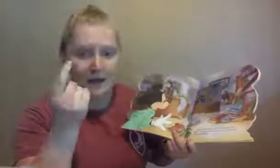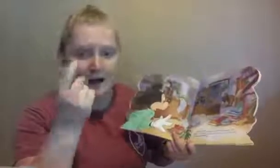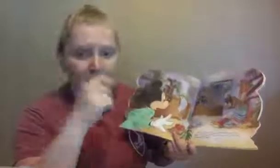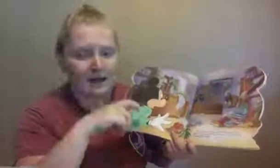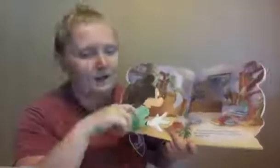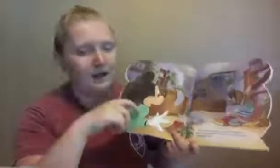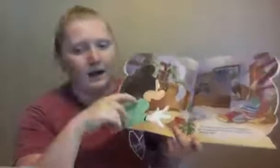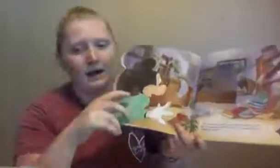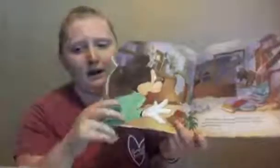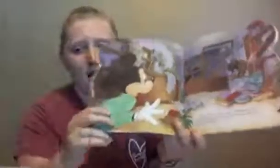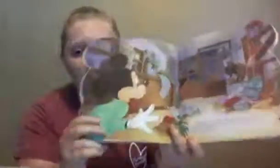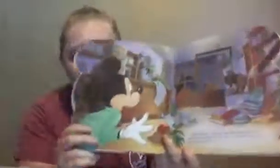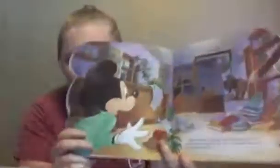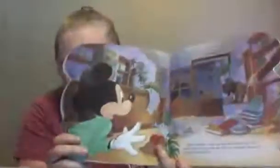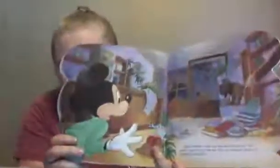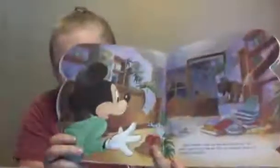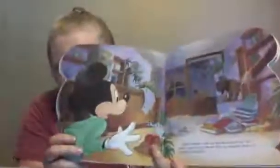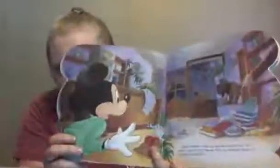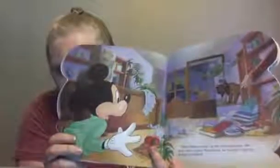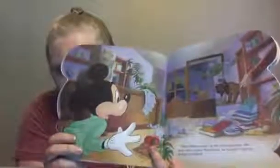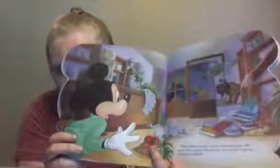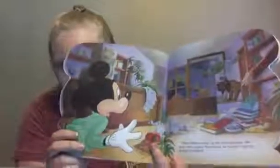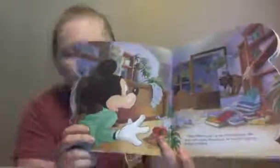puppy anywhere. Uh-oh.